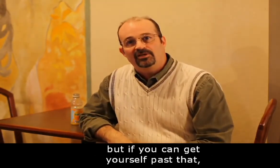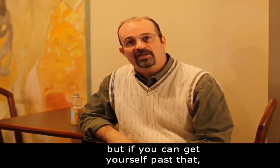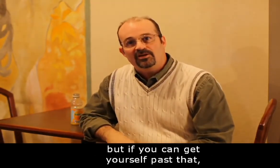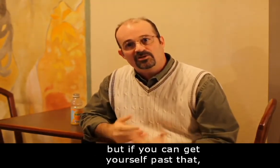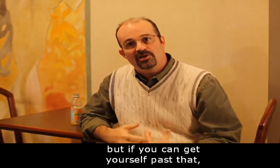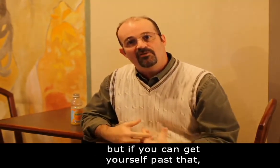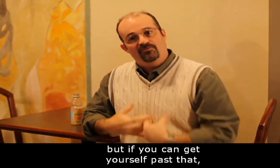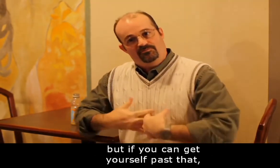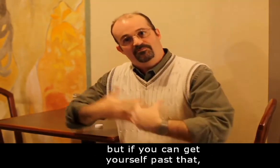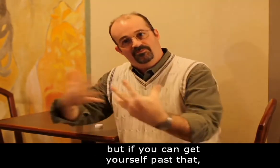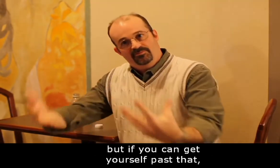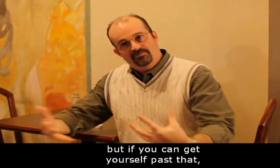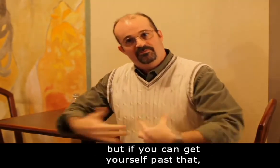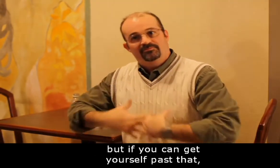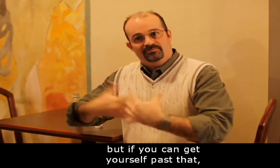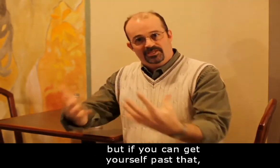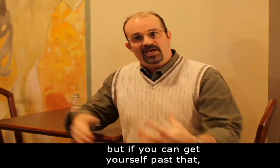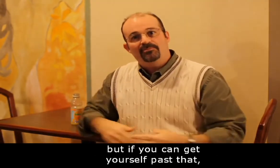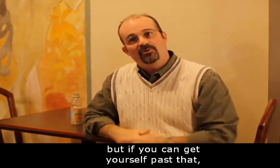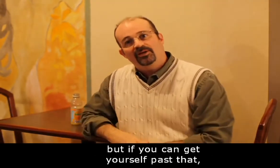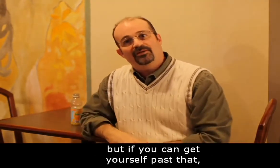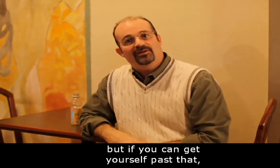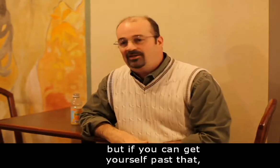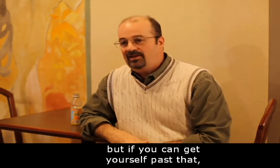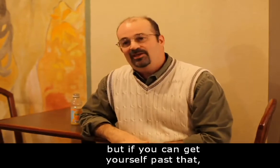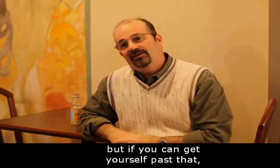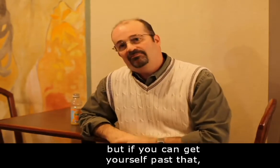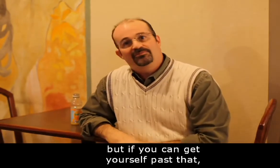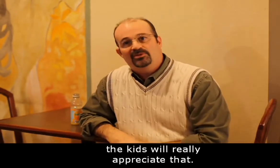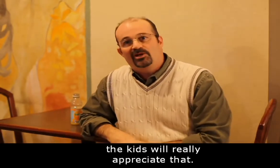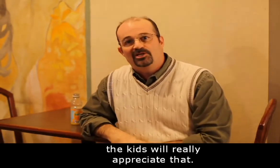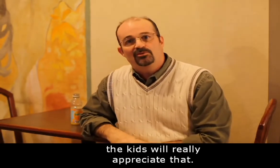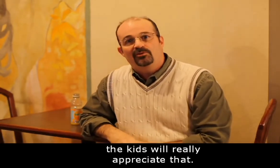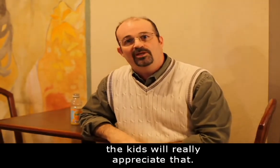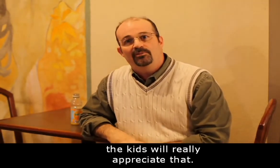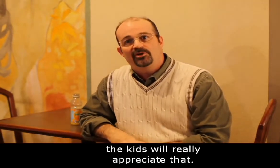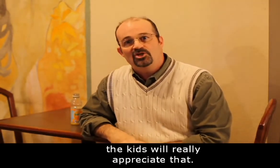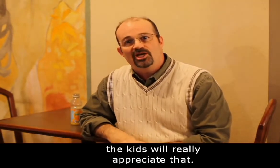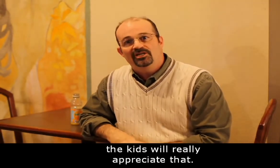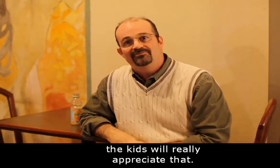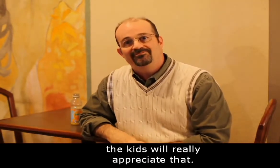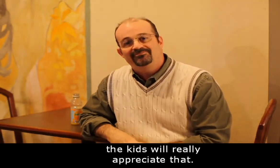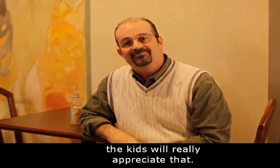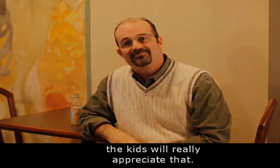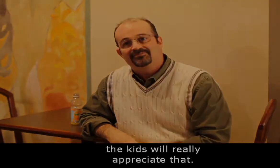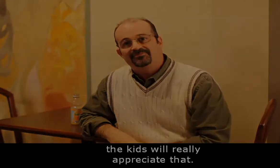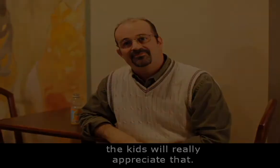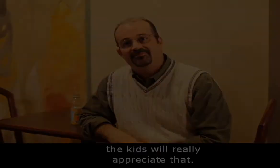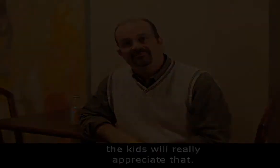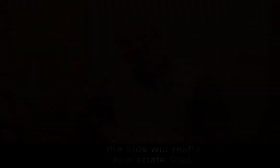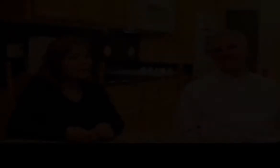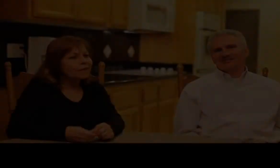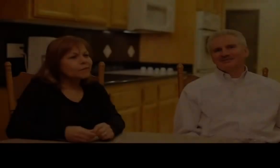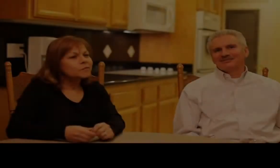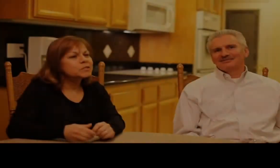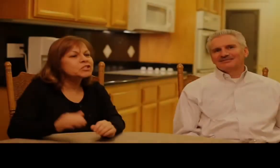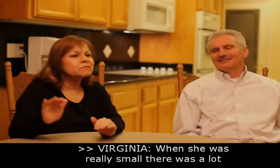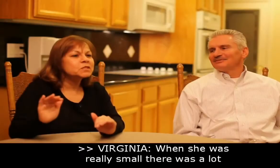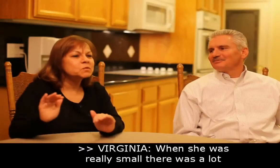get yourself that way, your kids will really appreciate it. When she was